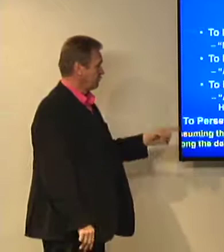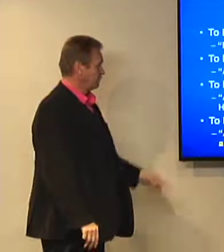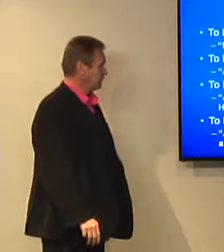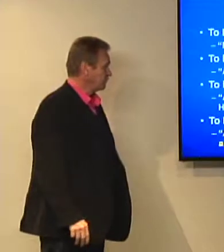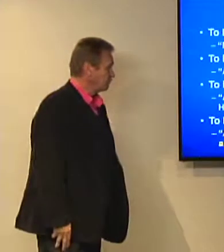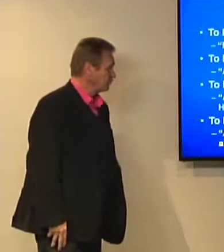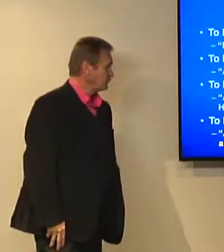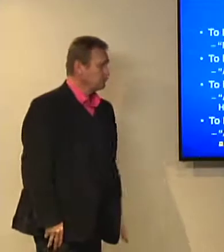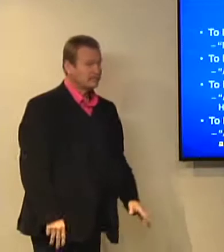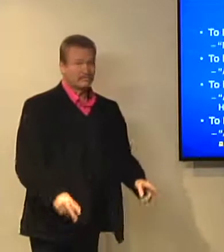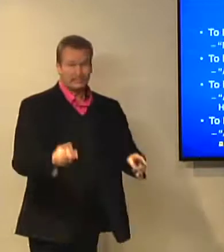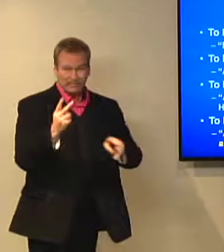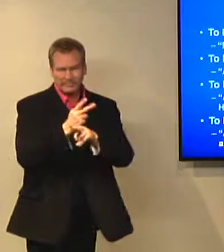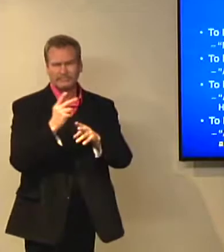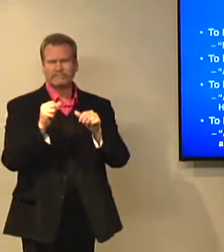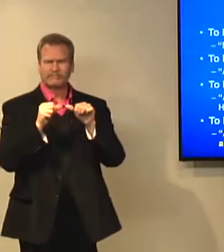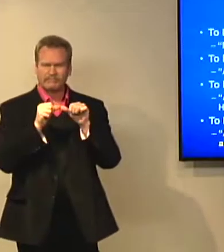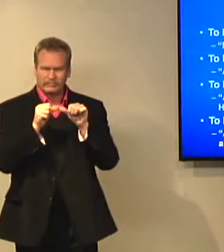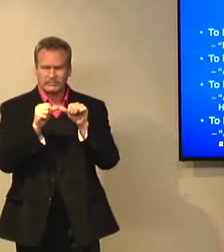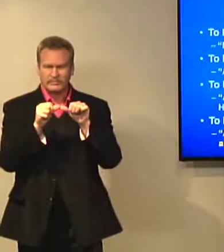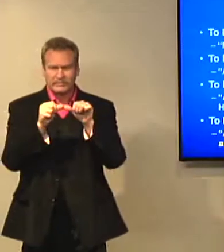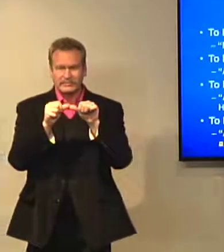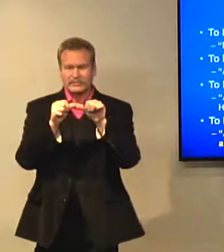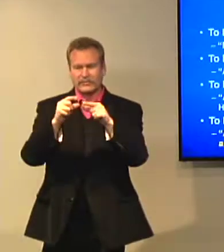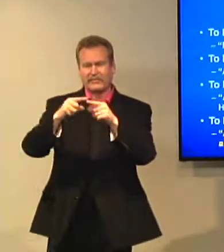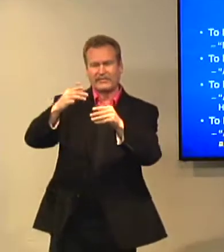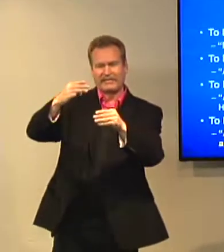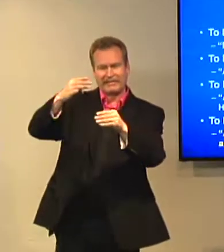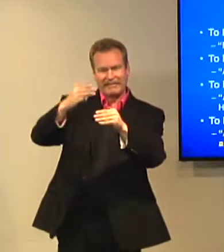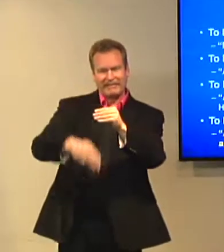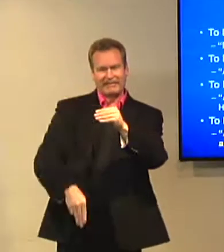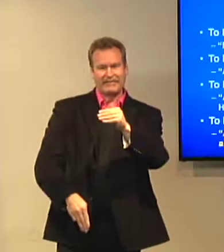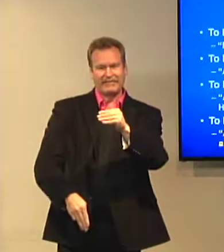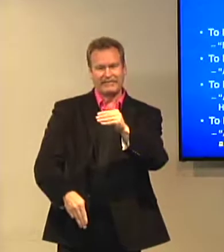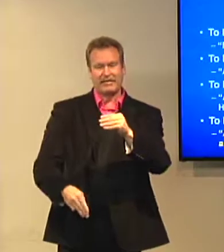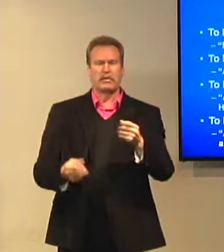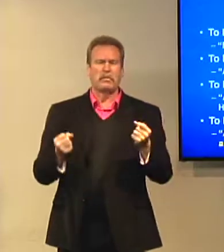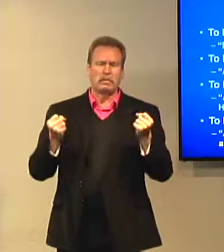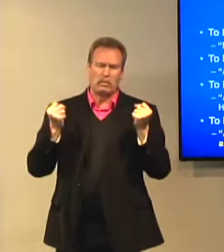And my fourth point is our goal should be to persevere to the end.